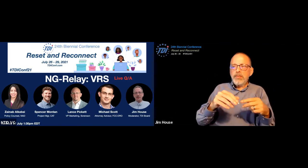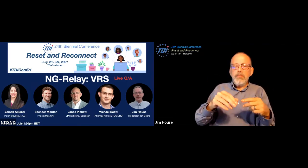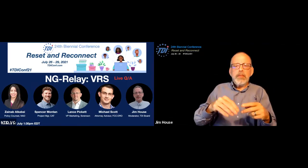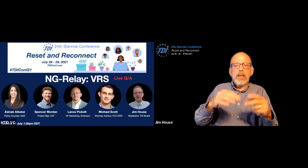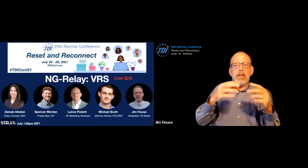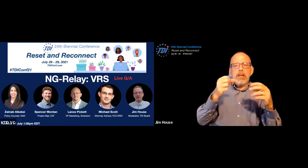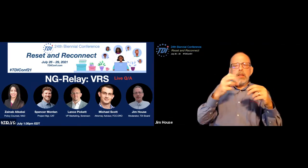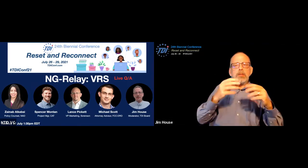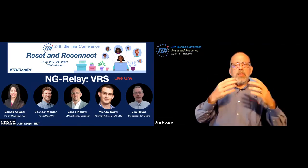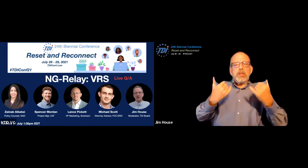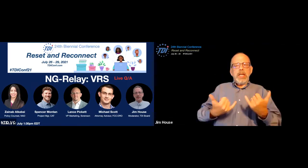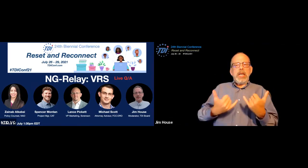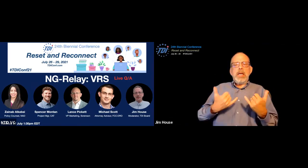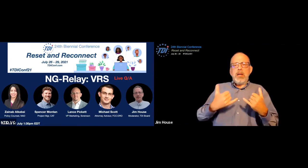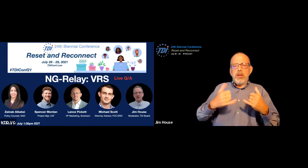Okay.